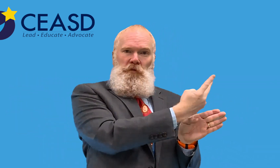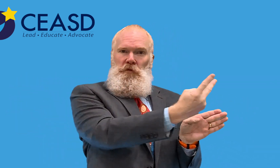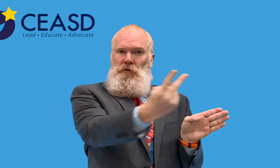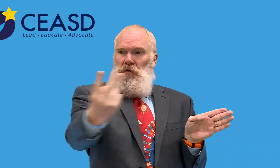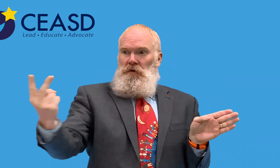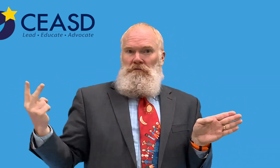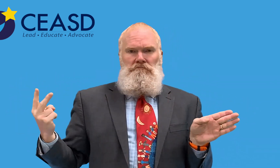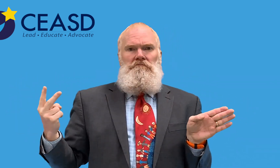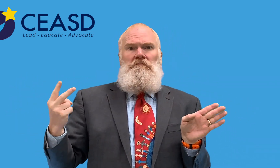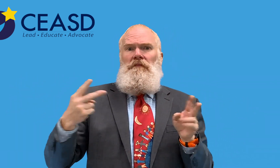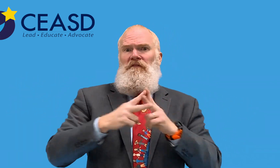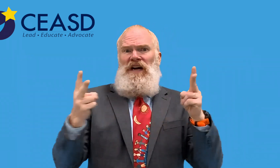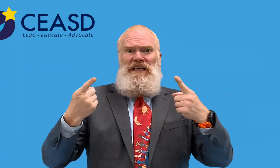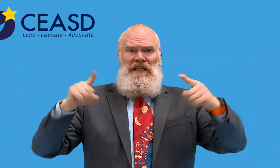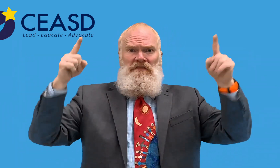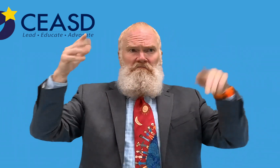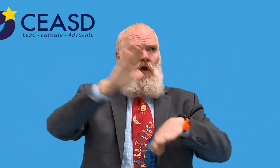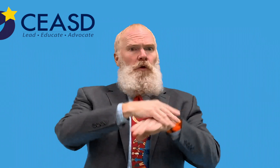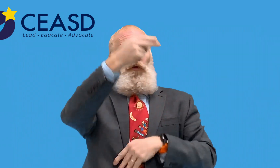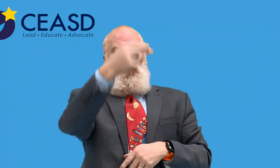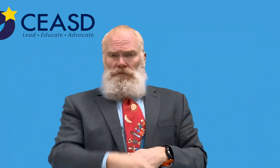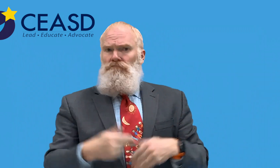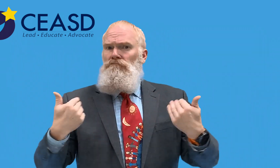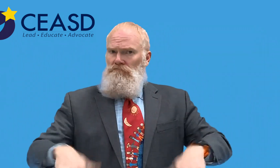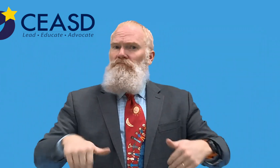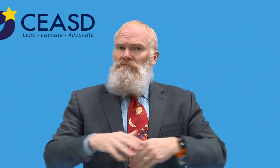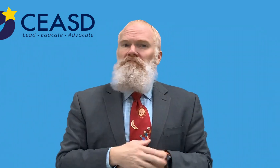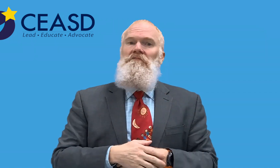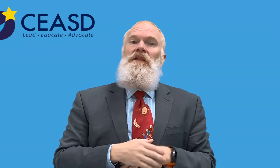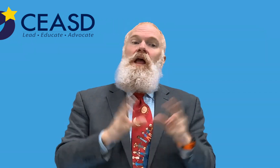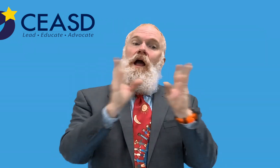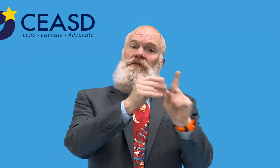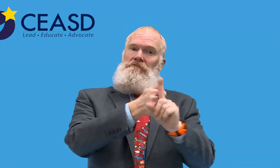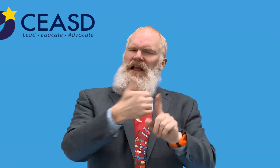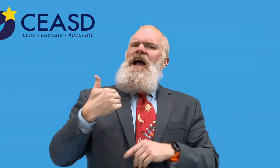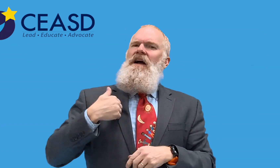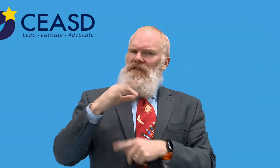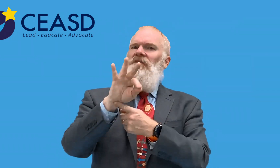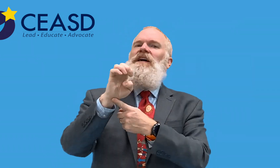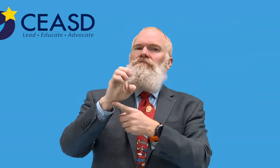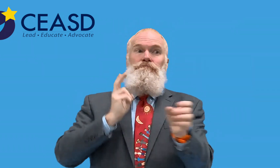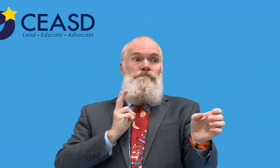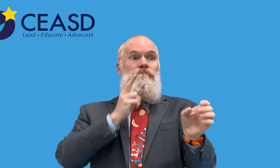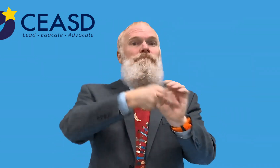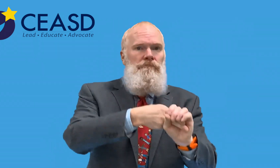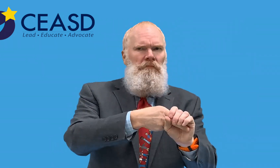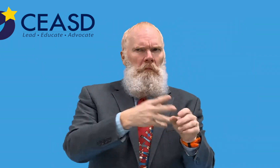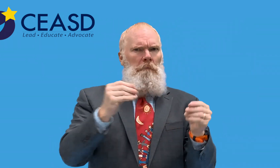members. These sessions would be held bi-weekly for 12 consecutive months. Our annual conference does entail a